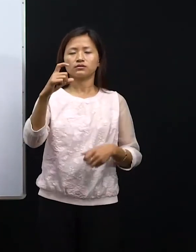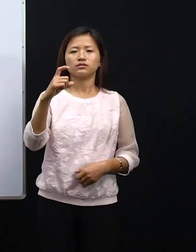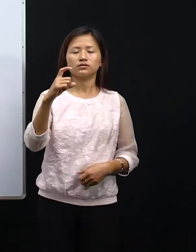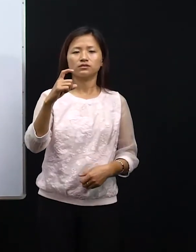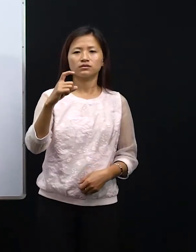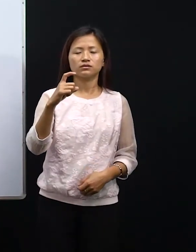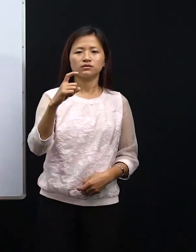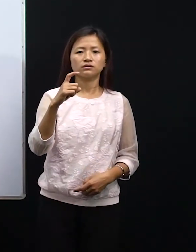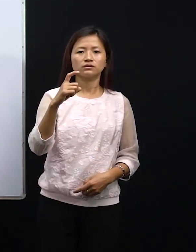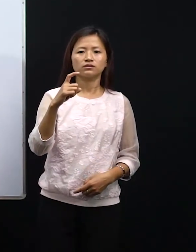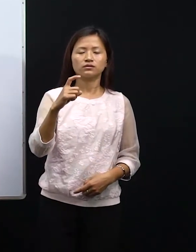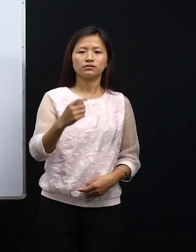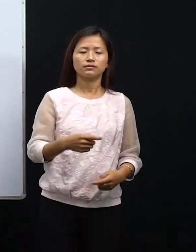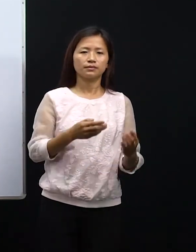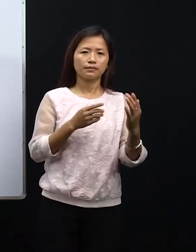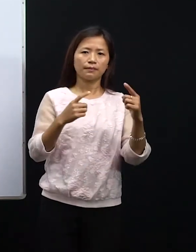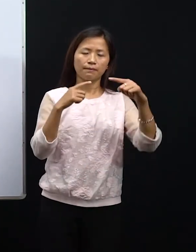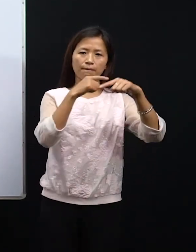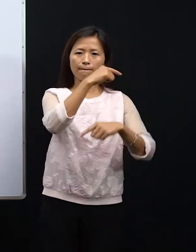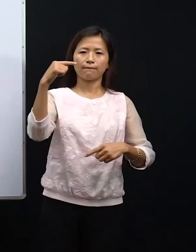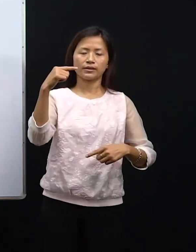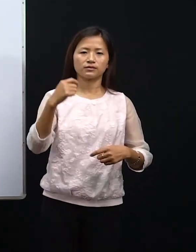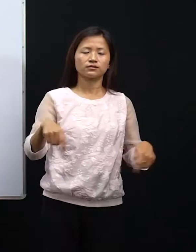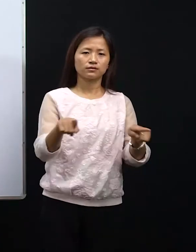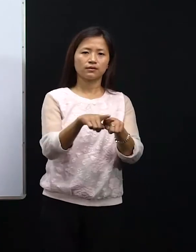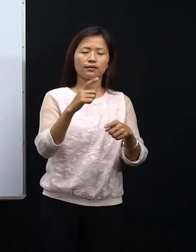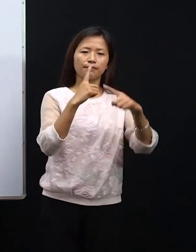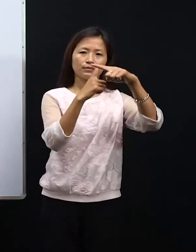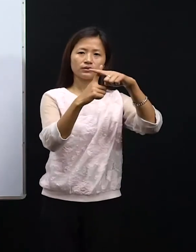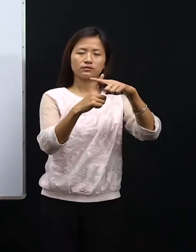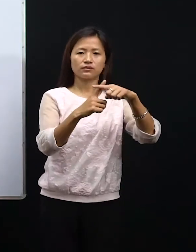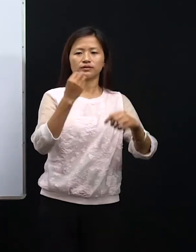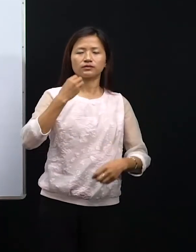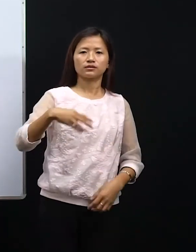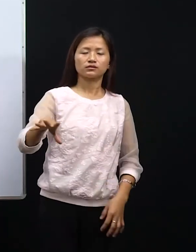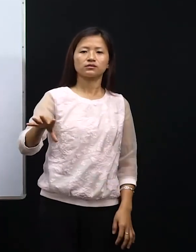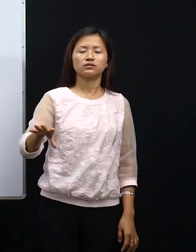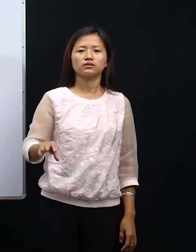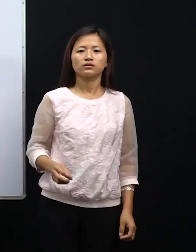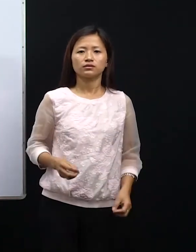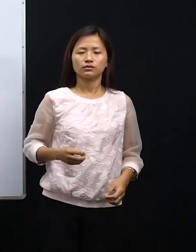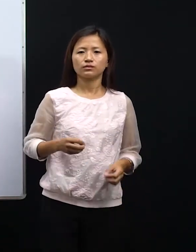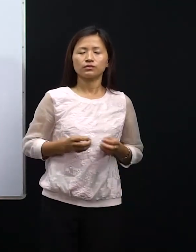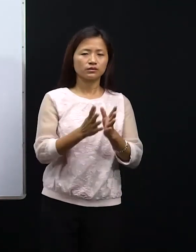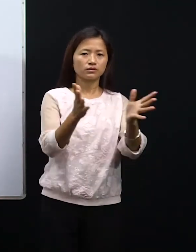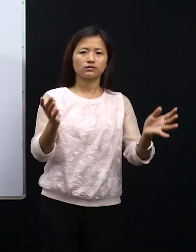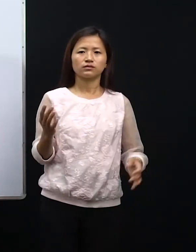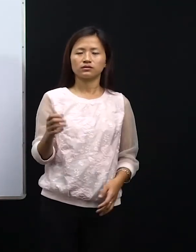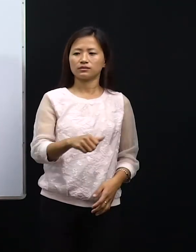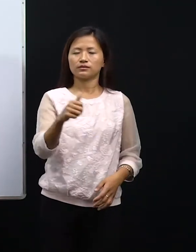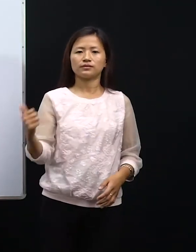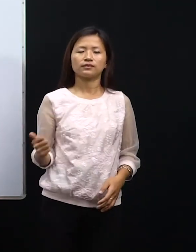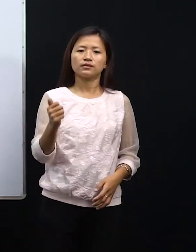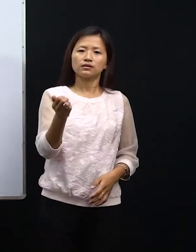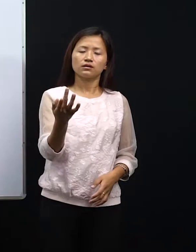seen minus and plus, but both of them are same, so directly cancel without any calculations.